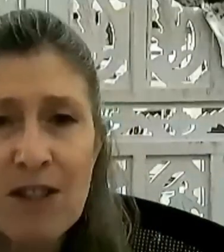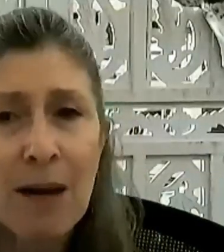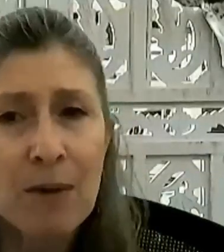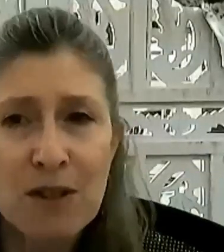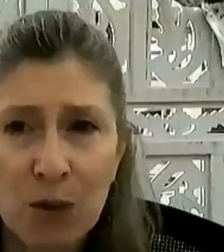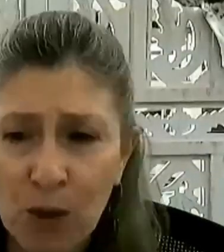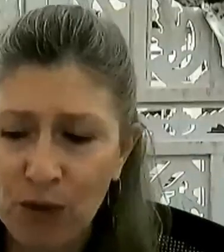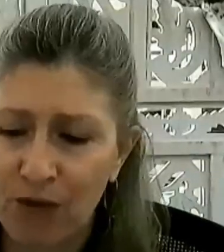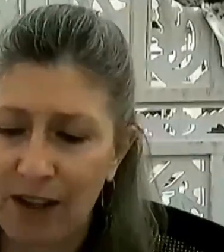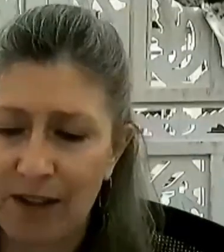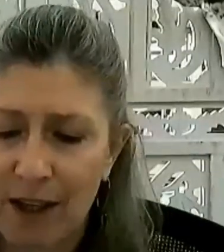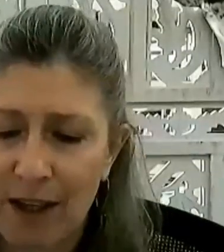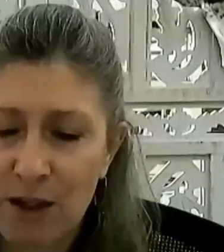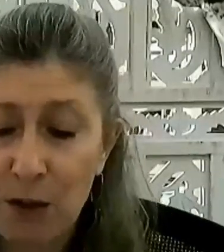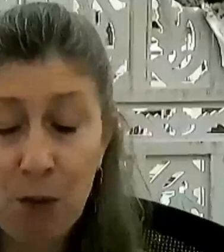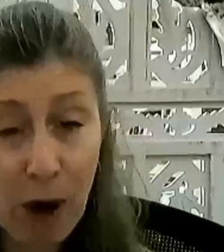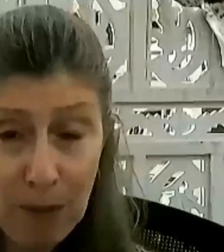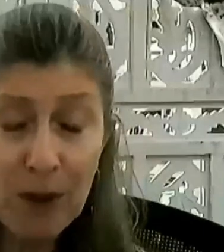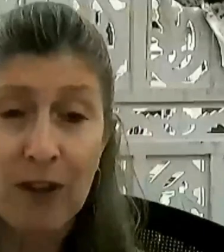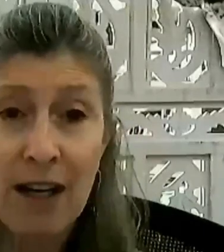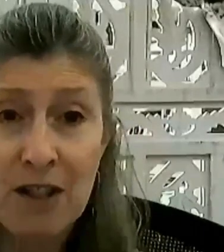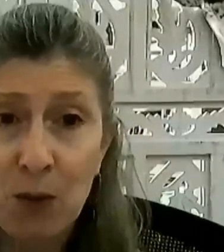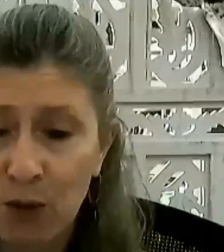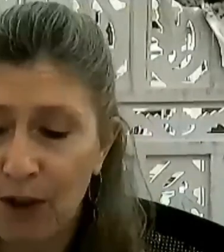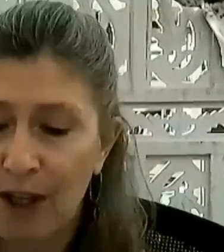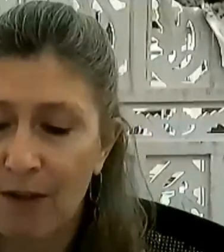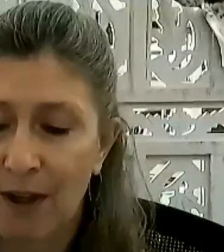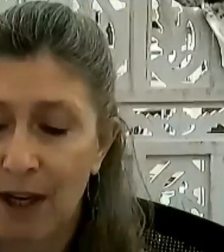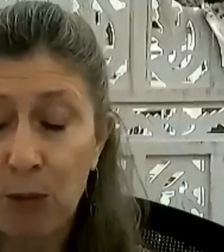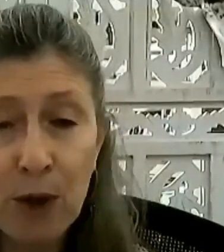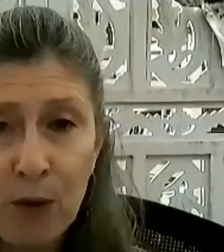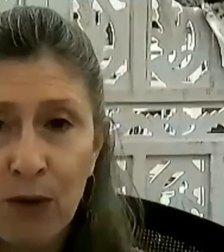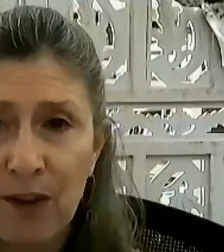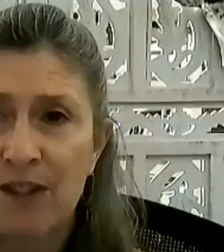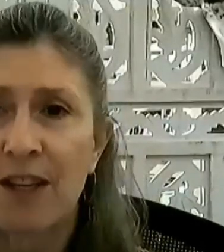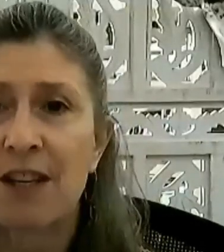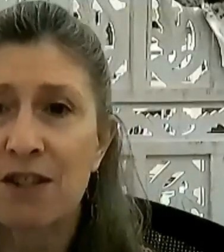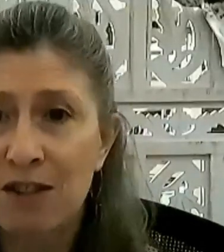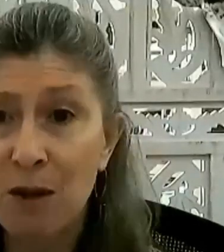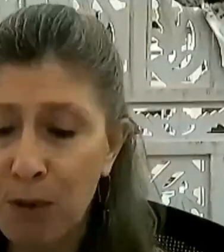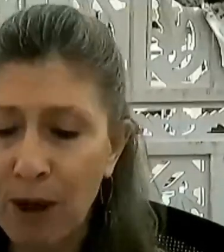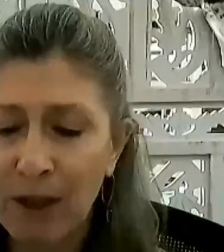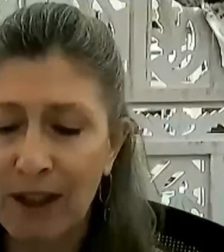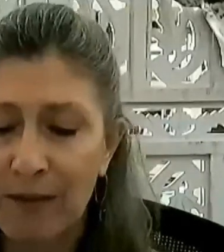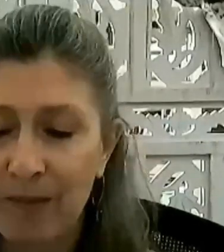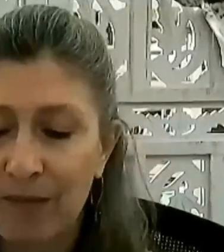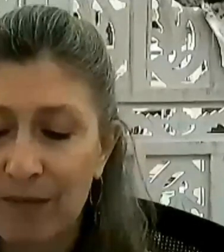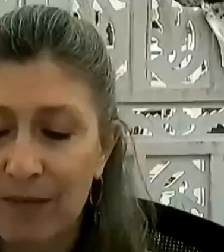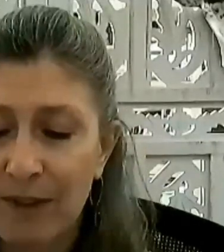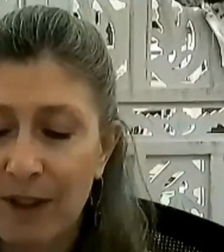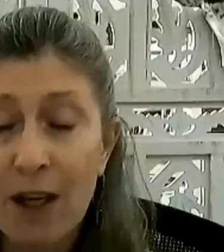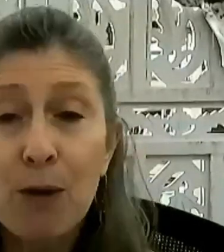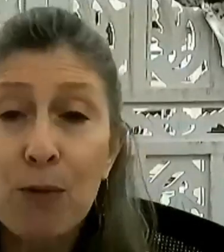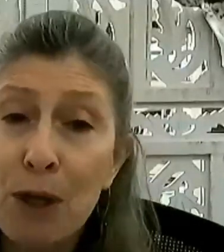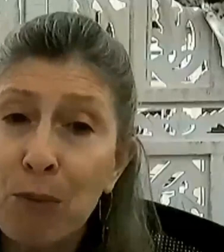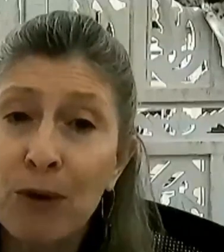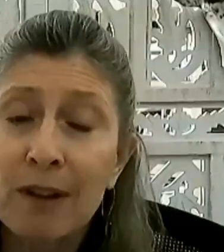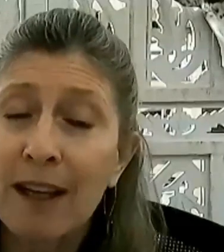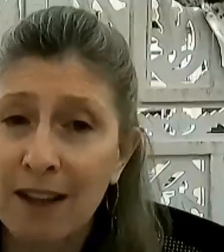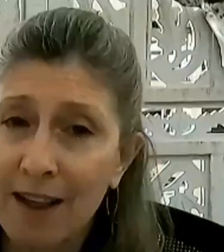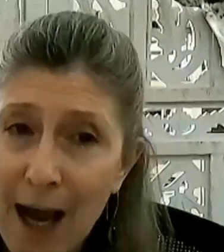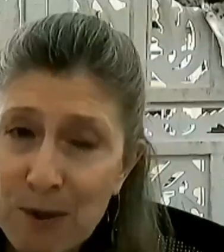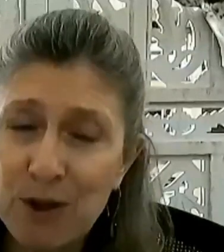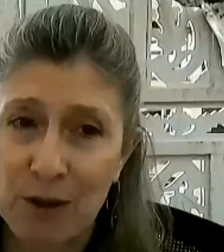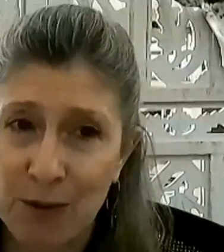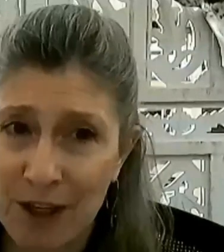Askins, who established the Wolf Fund to popularize wolf recovery and bring wolf education to the public.